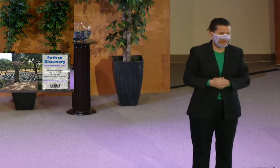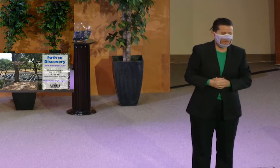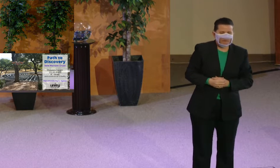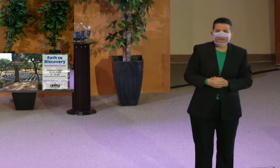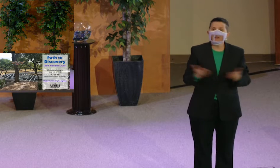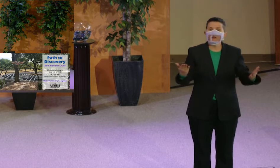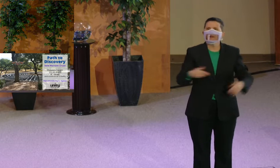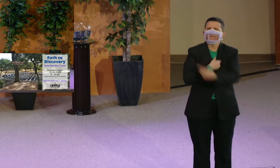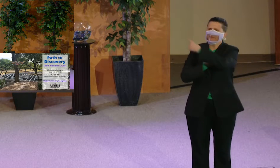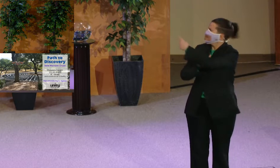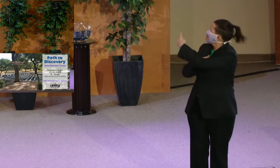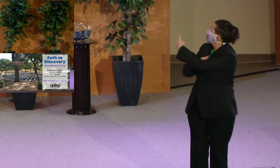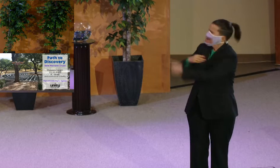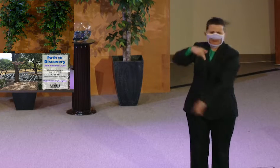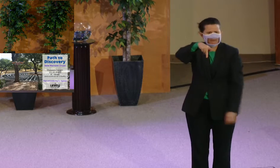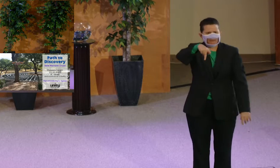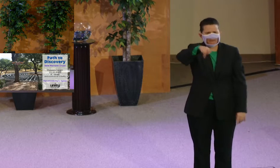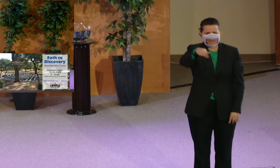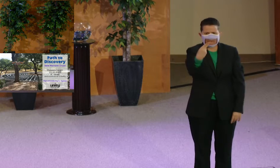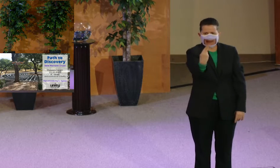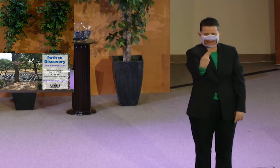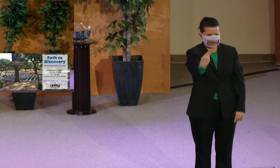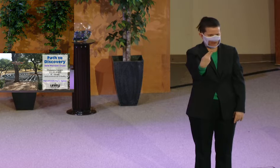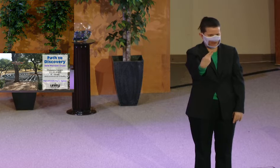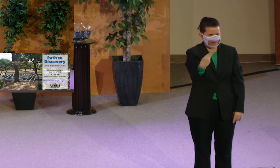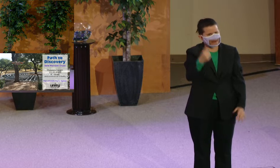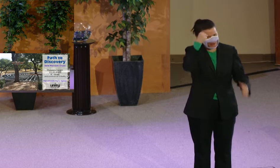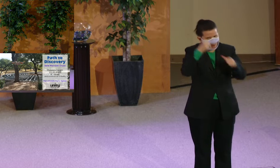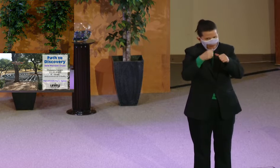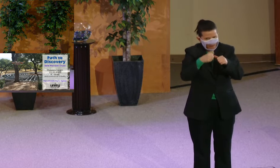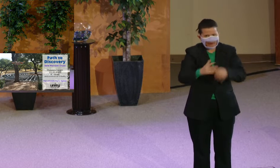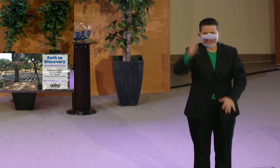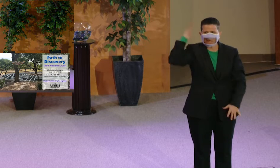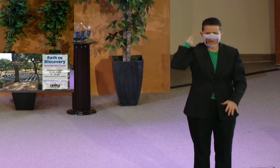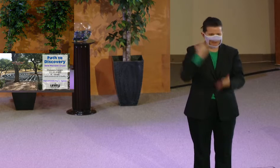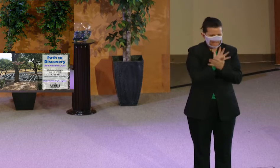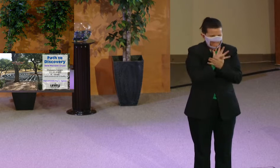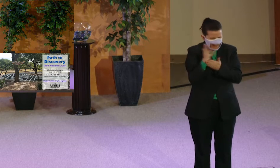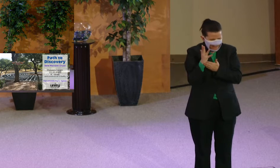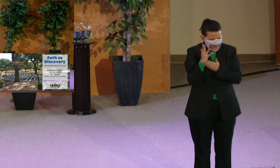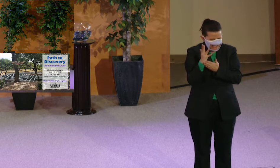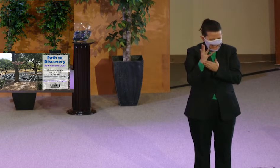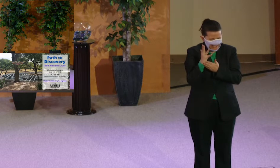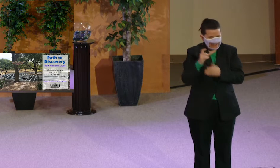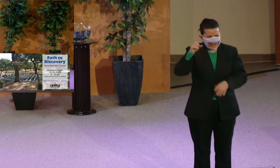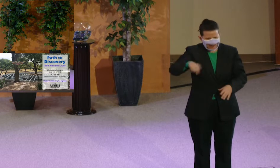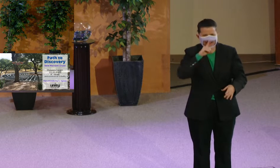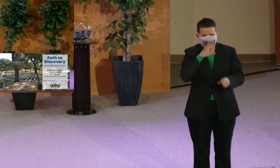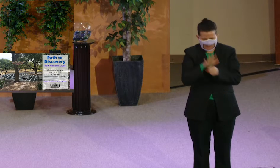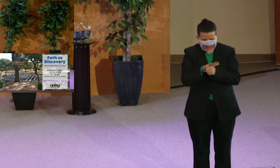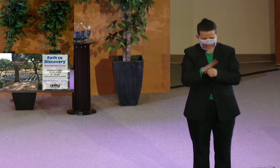member class. Do you remember it used to be 5 weeks? And we needed a 5-week commitment for you to go through